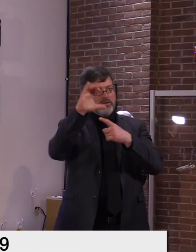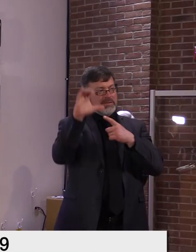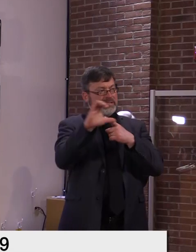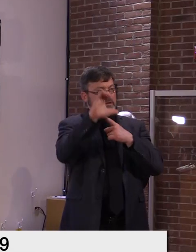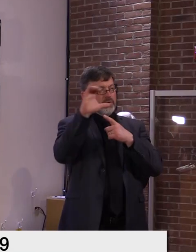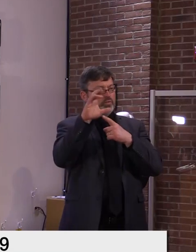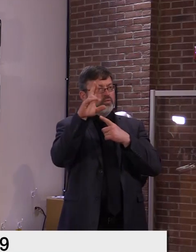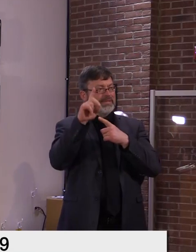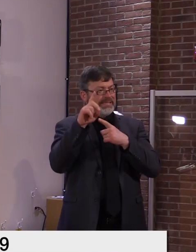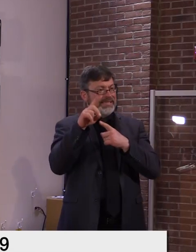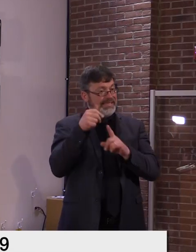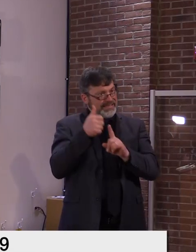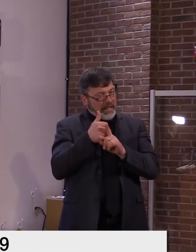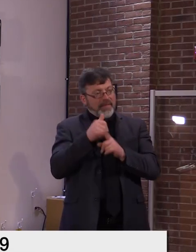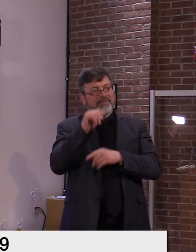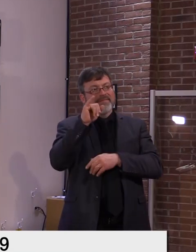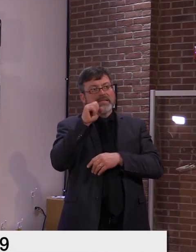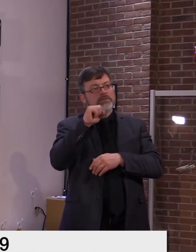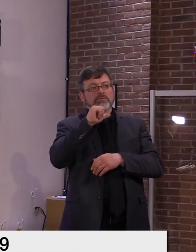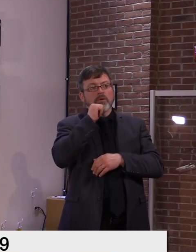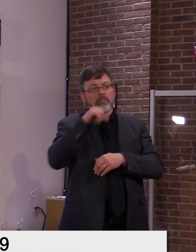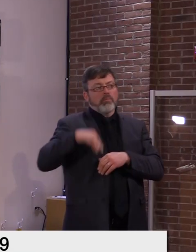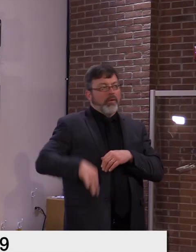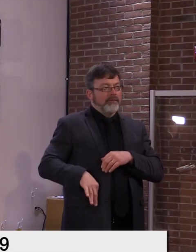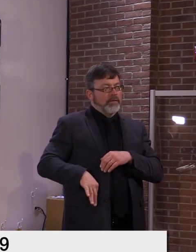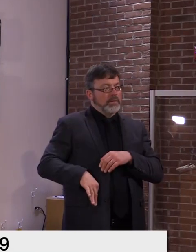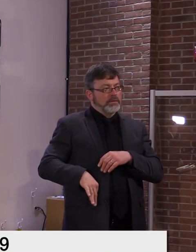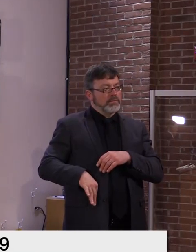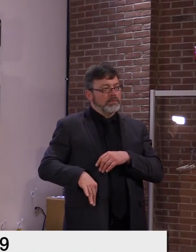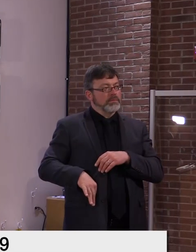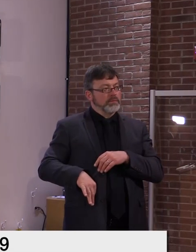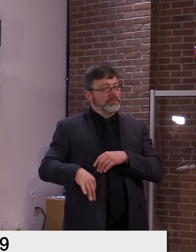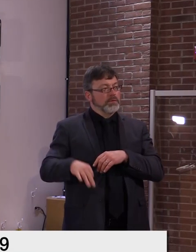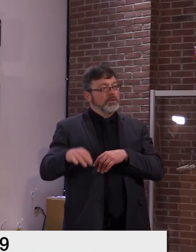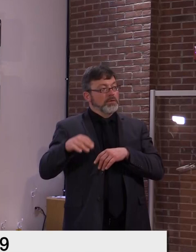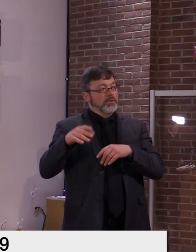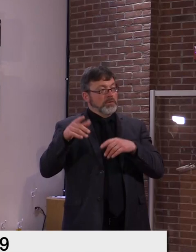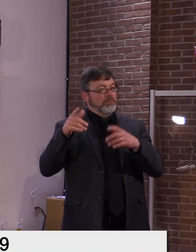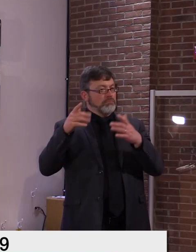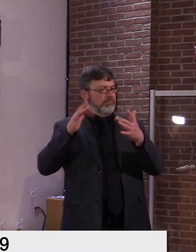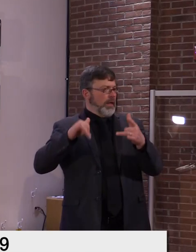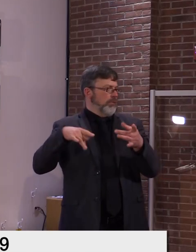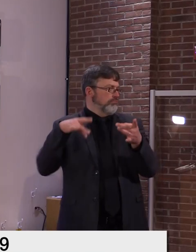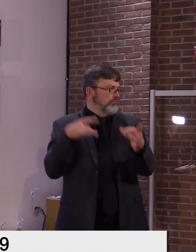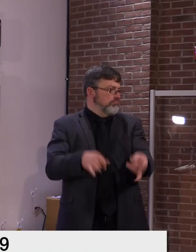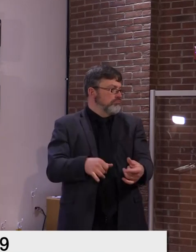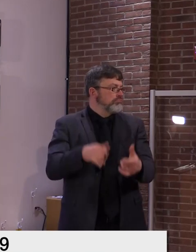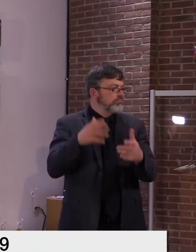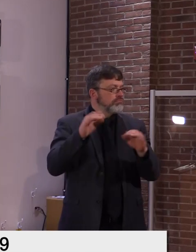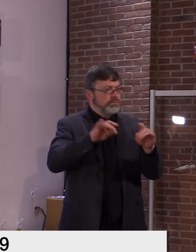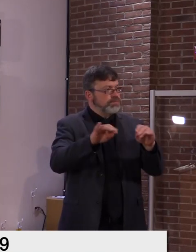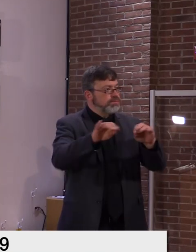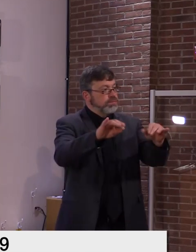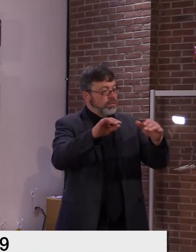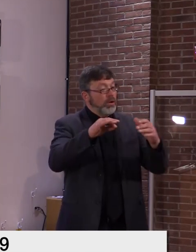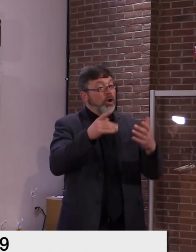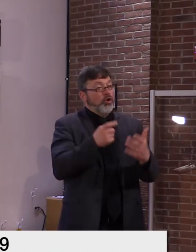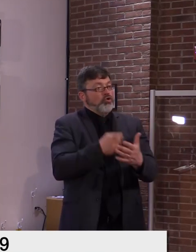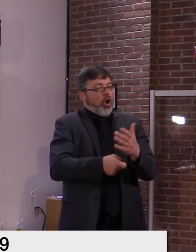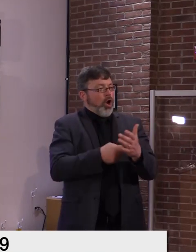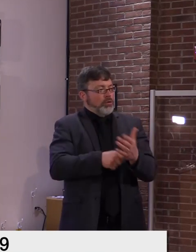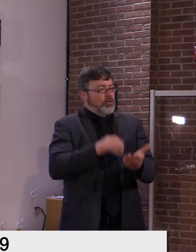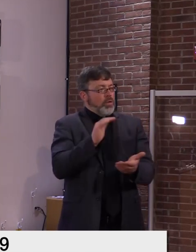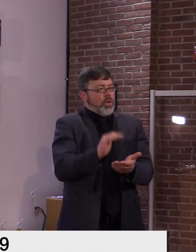that would tell me, if they can do it efficiently, that the prices may be down a bit. But we'll see. And this is